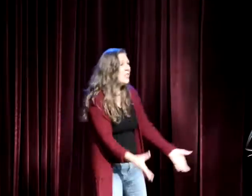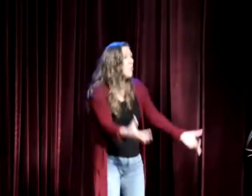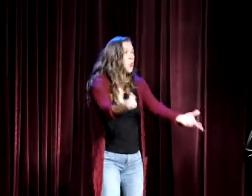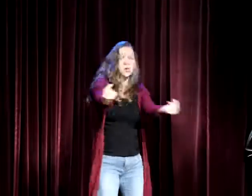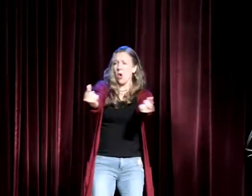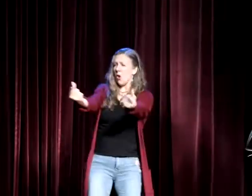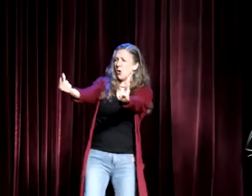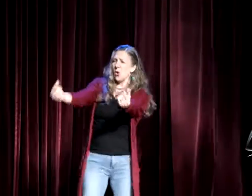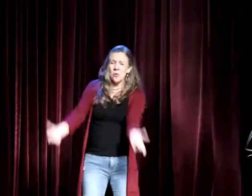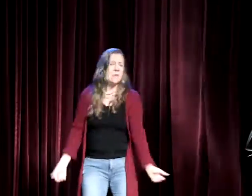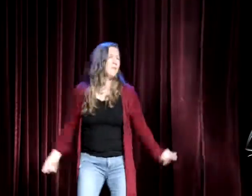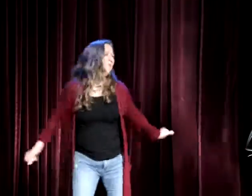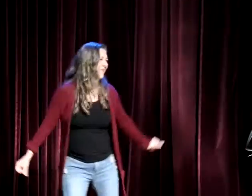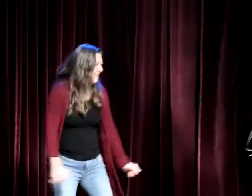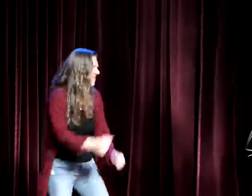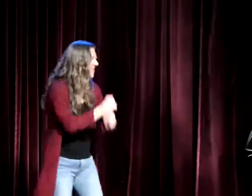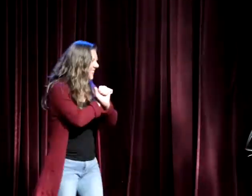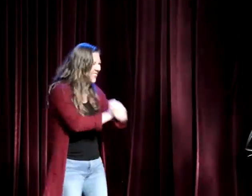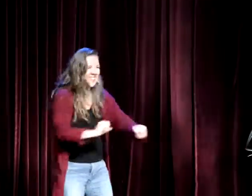We'll be right back.